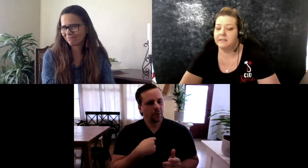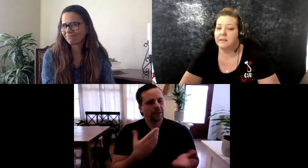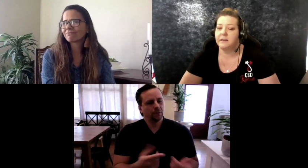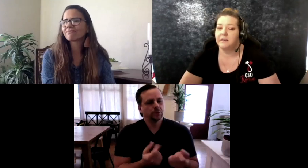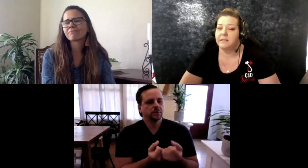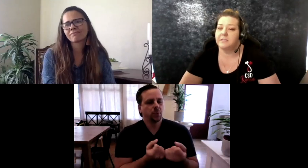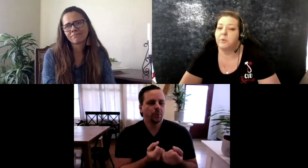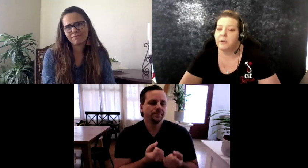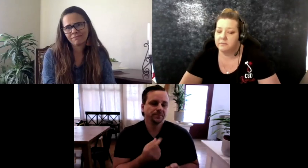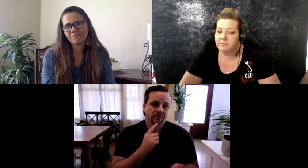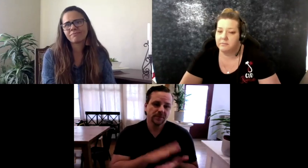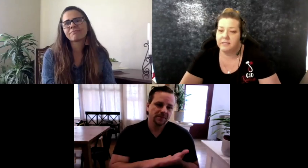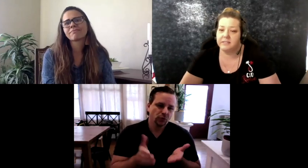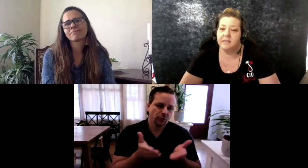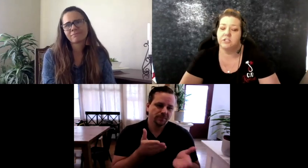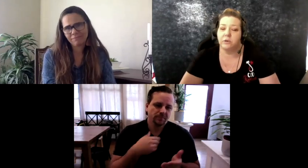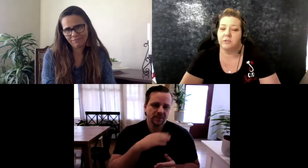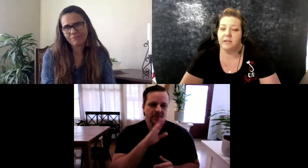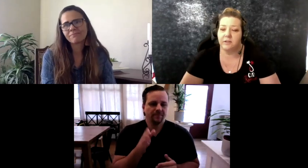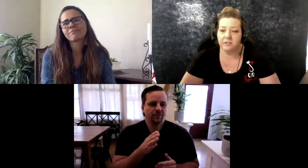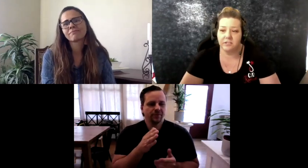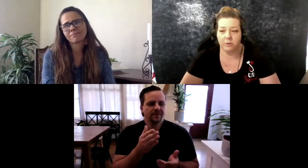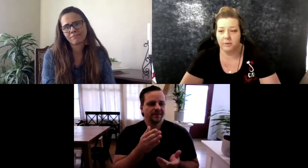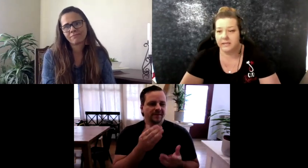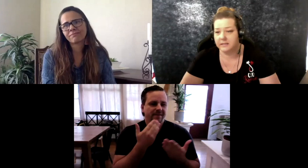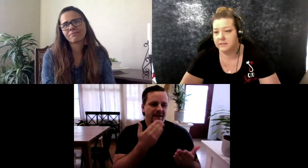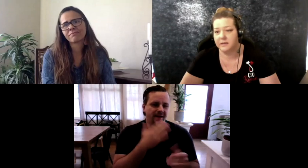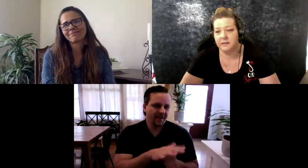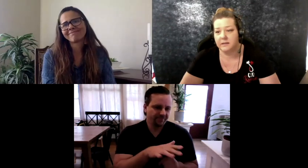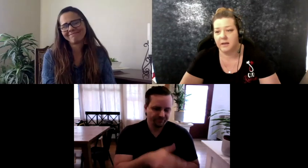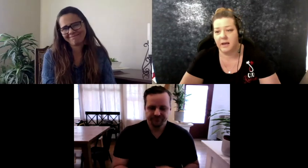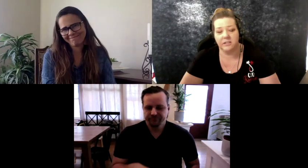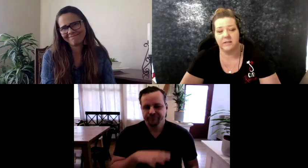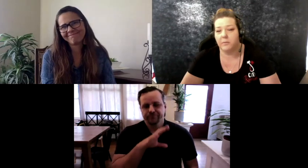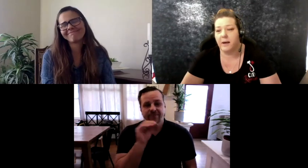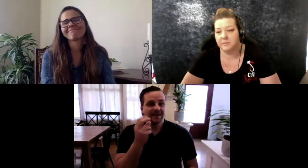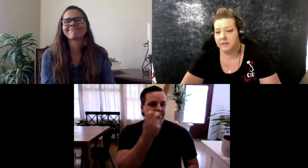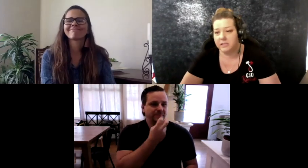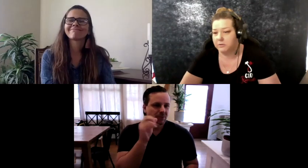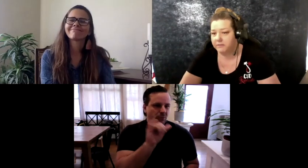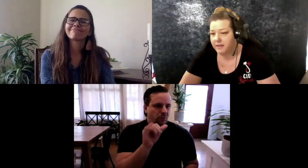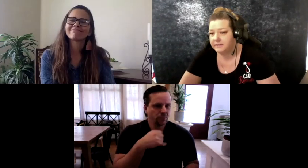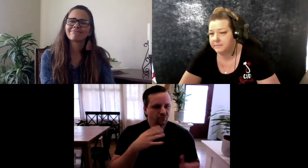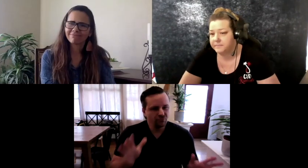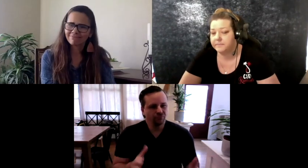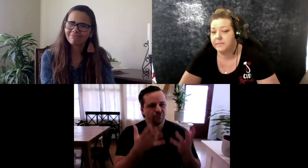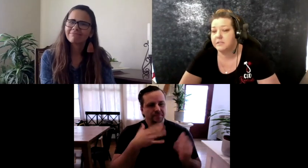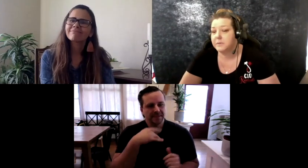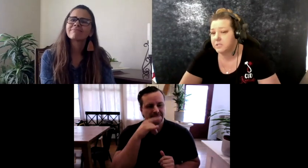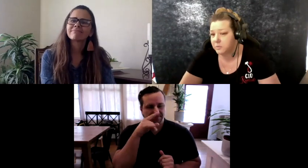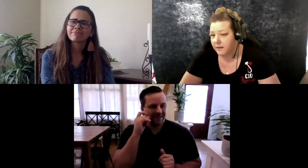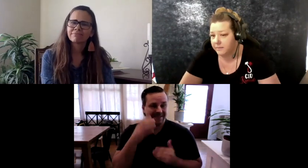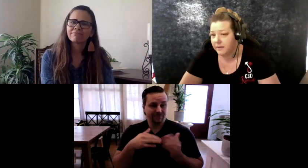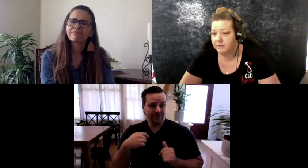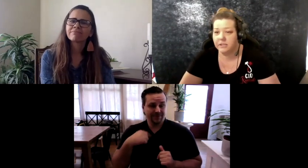that support. They stand and show that they are there to support my kids, and I could never possibly thank you enough for that. Speech